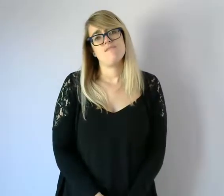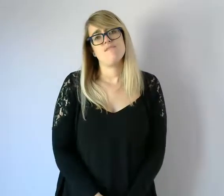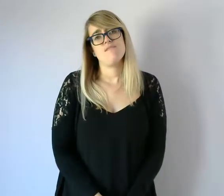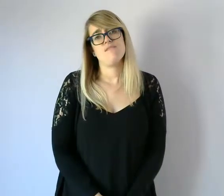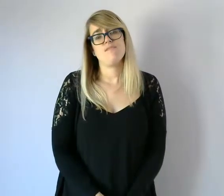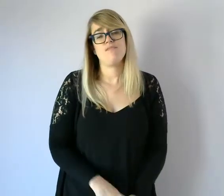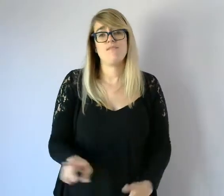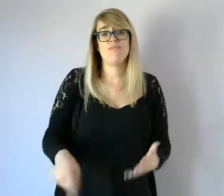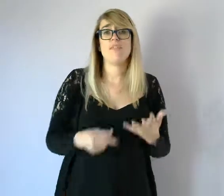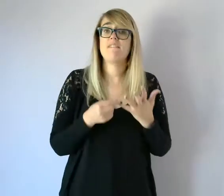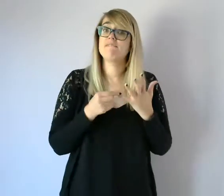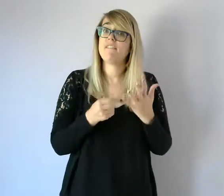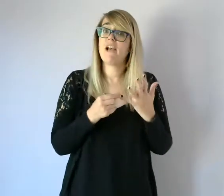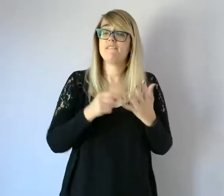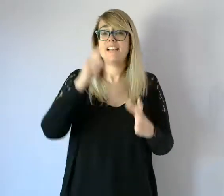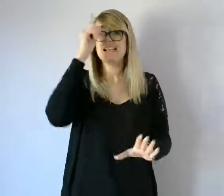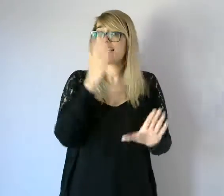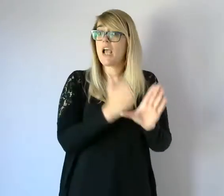5, psychological abuse,